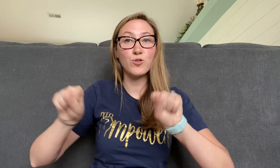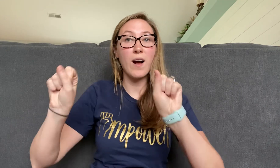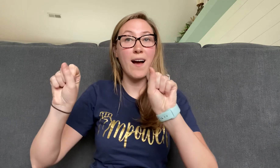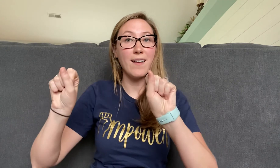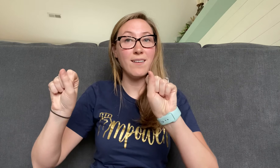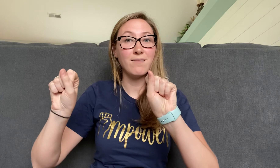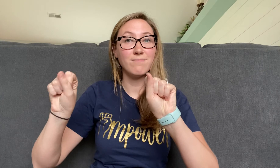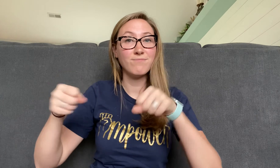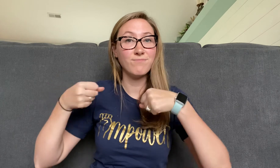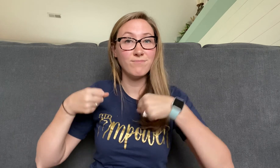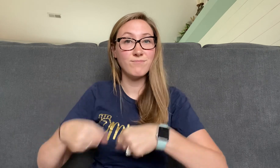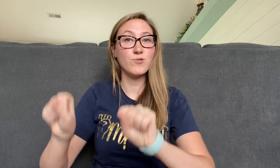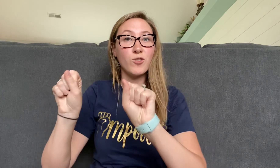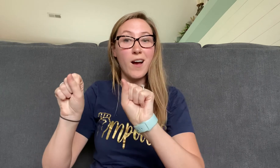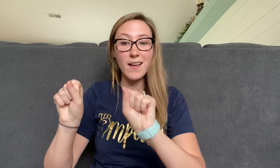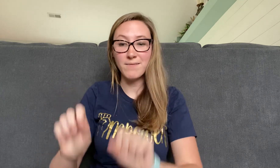try, try,